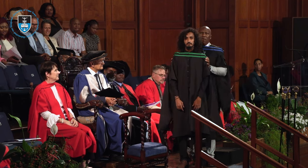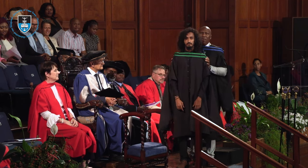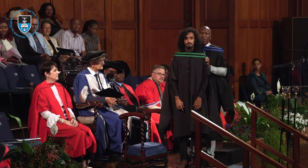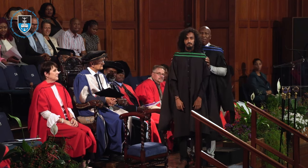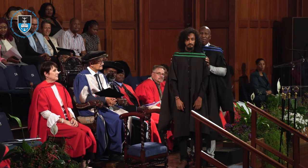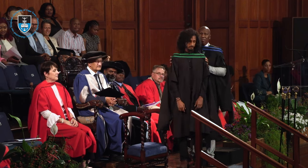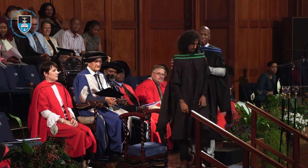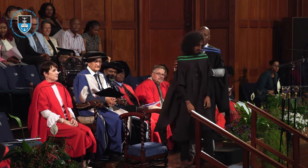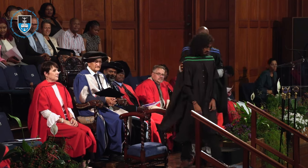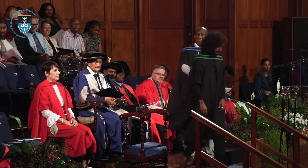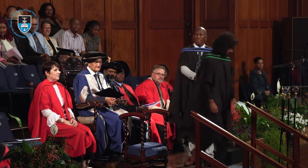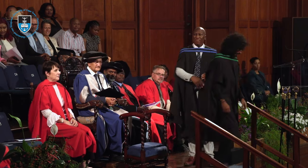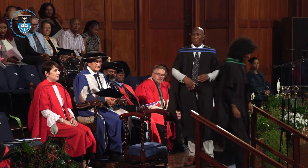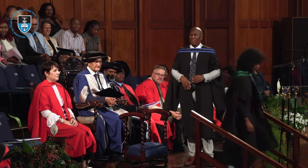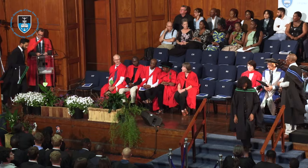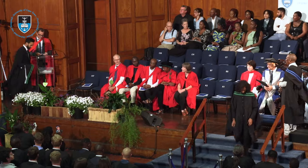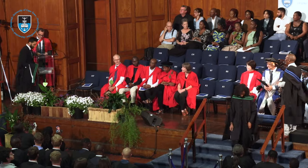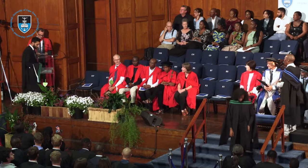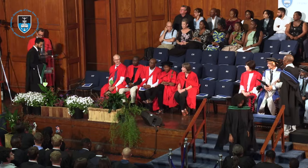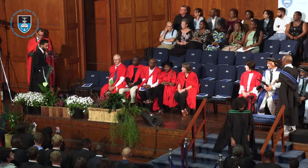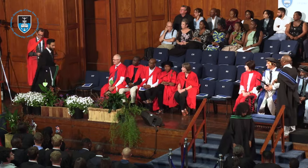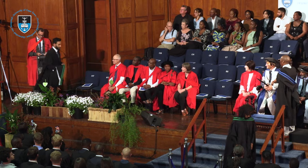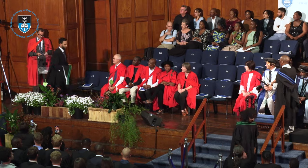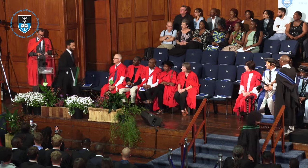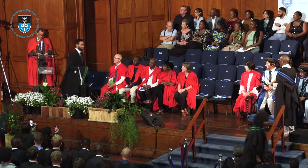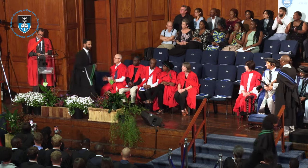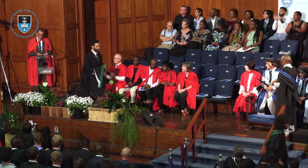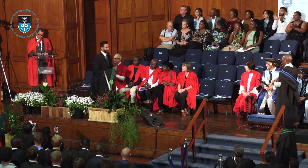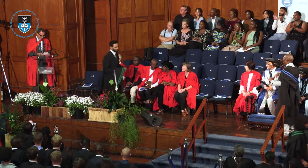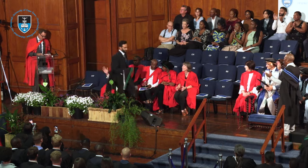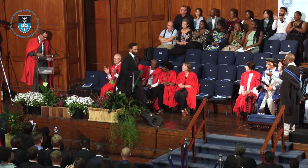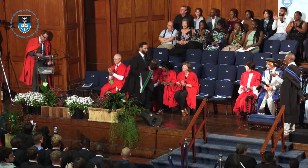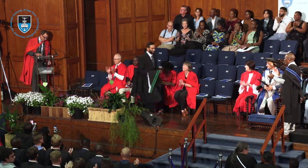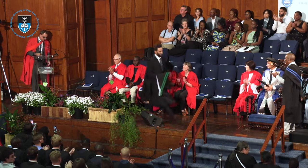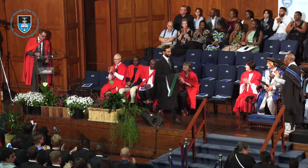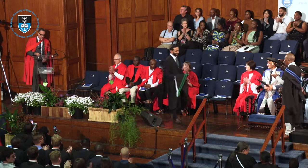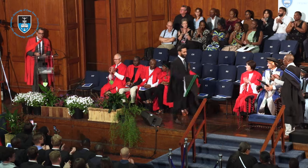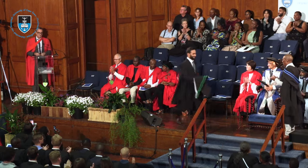For a Bachelor of Architectural Studies, Honors, Muhammad Tariq Hussein Abdullatif.